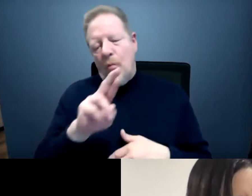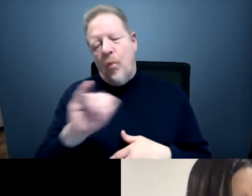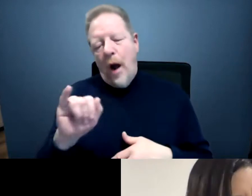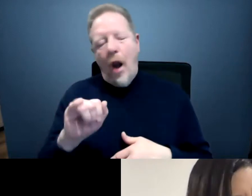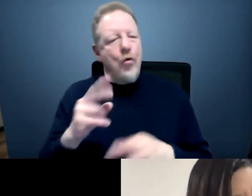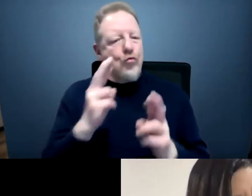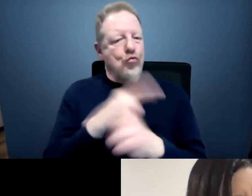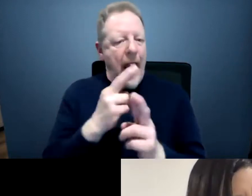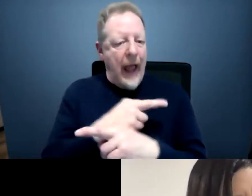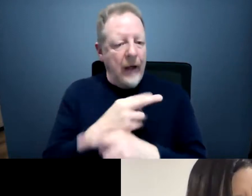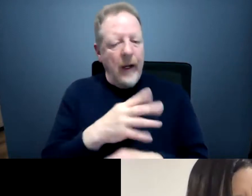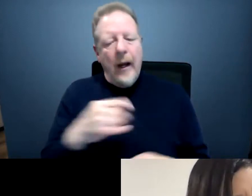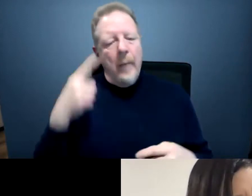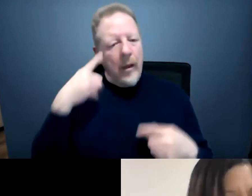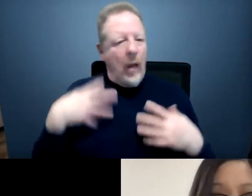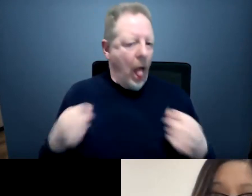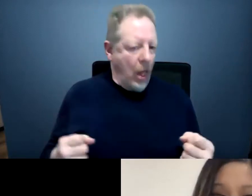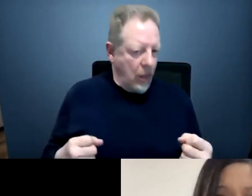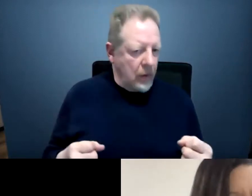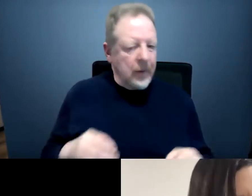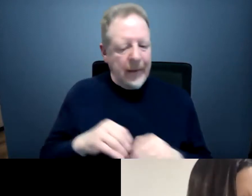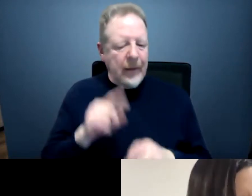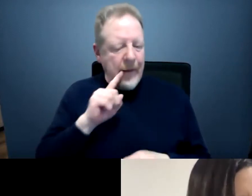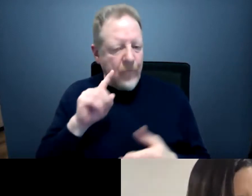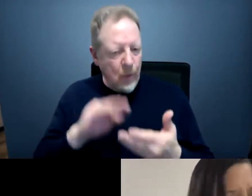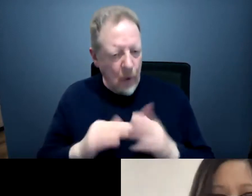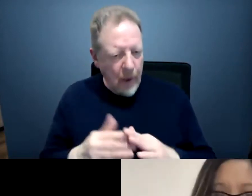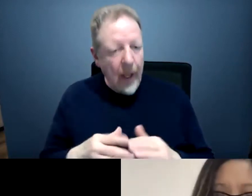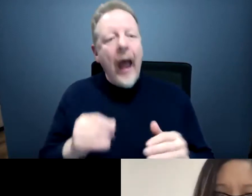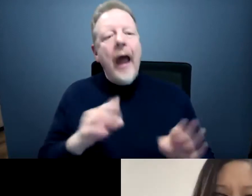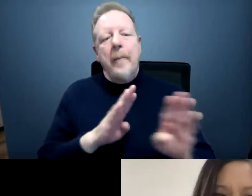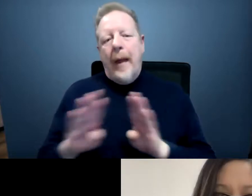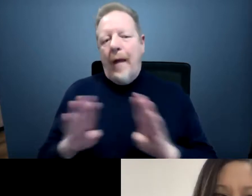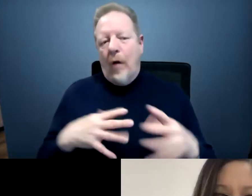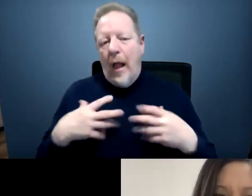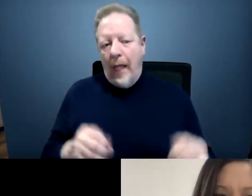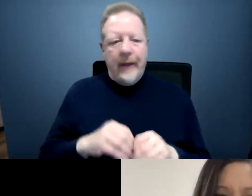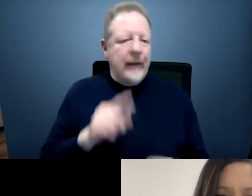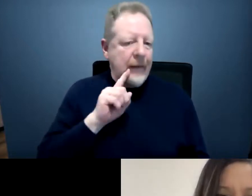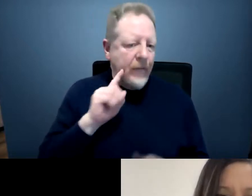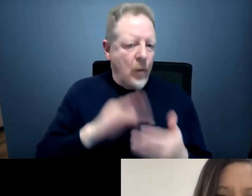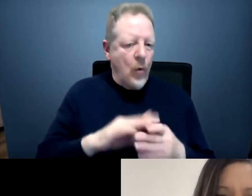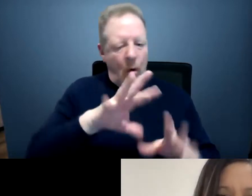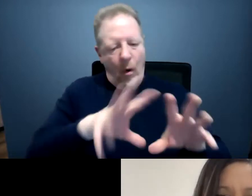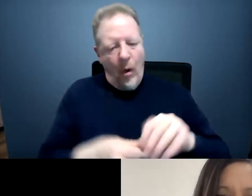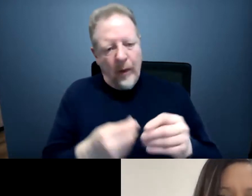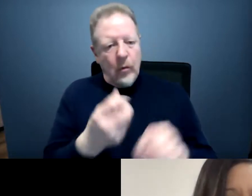health and in the deaf community, and behavioral health in the deaf community. And these trainings